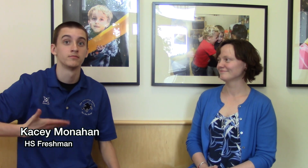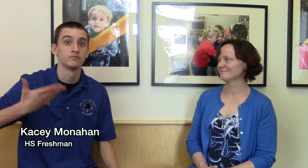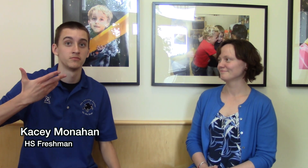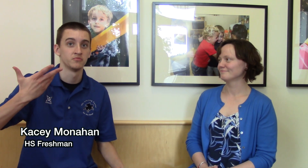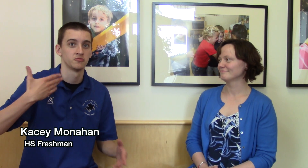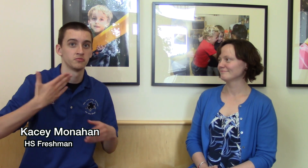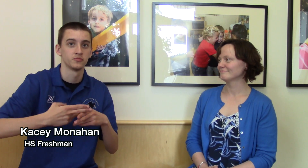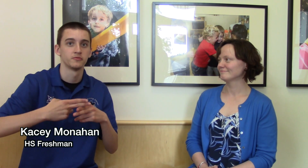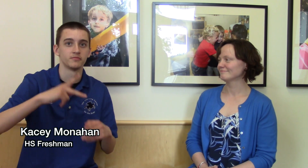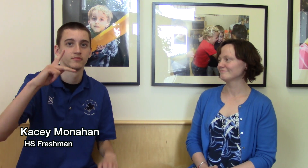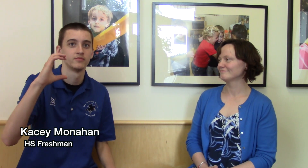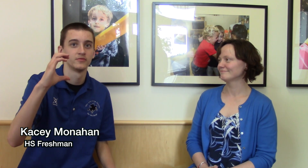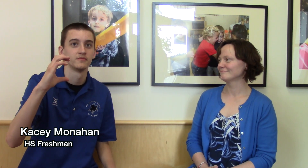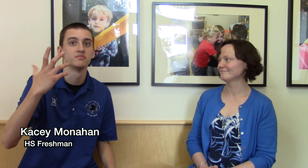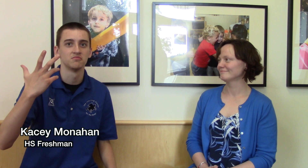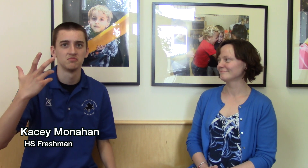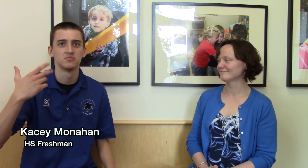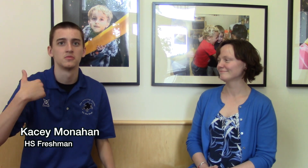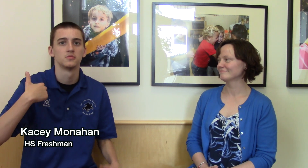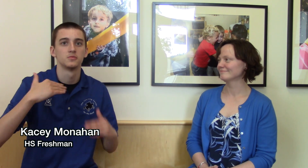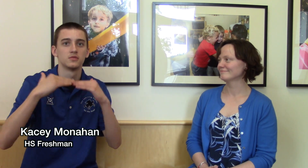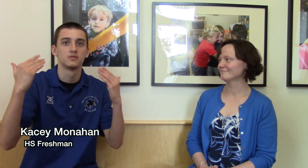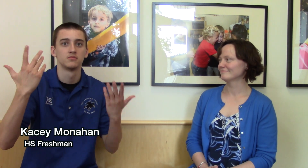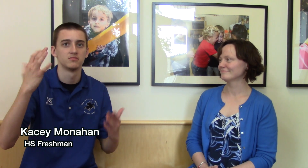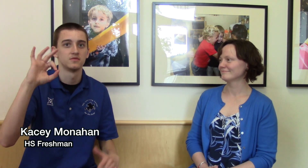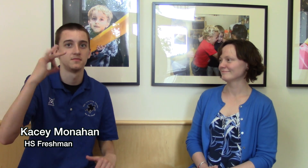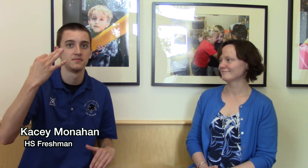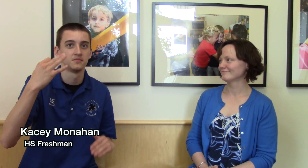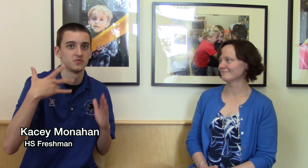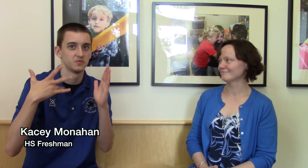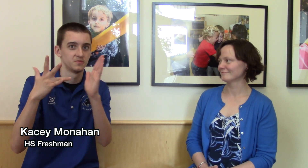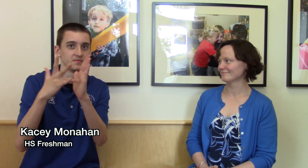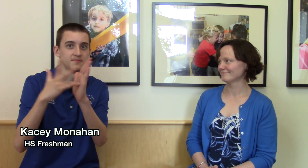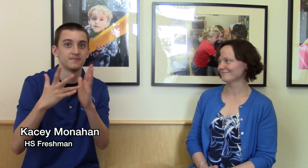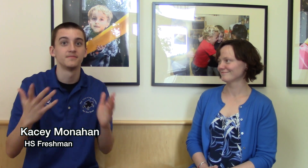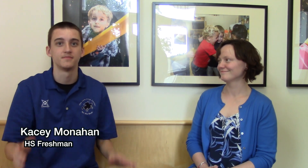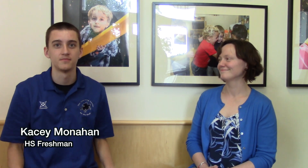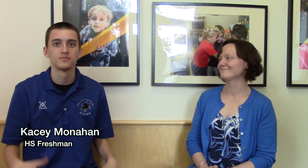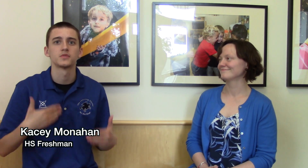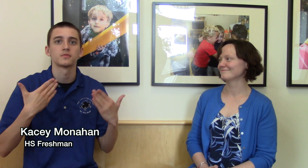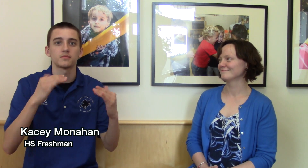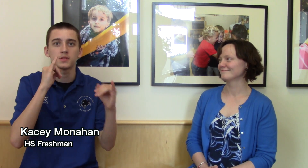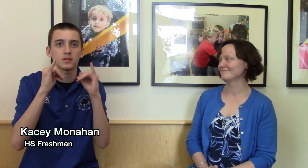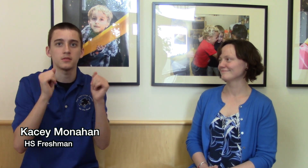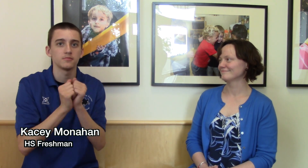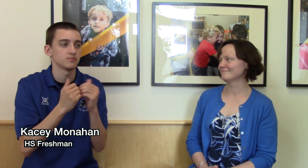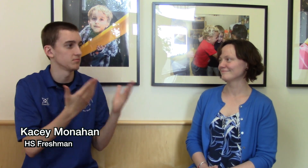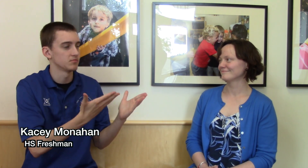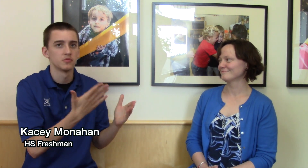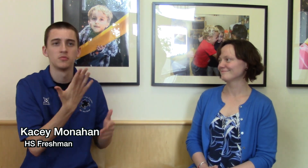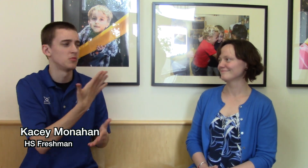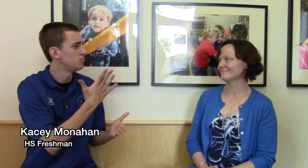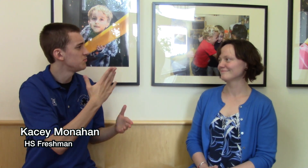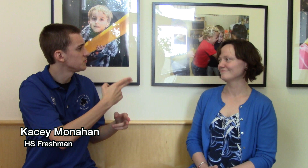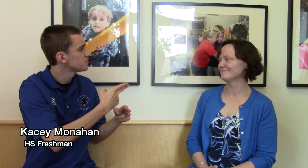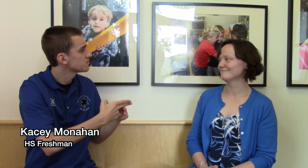Hello, this is Casey and I am here today to do some interviews. I am a freshman